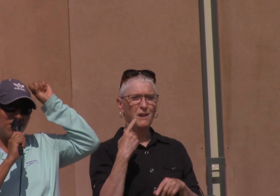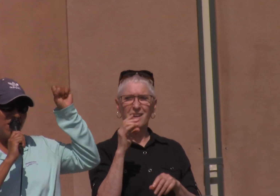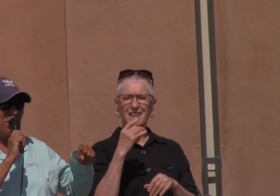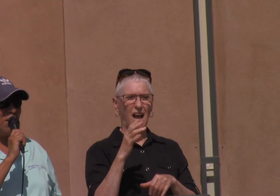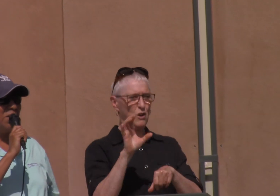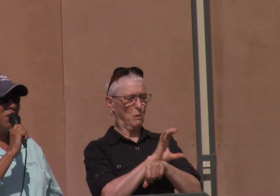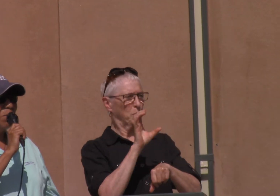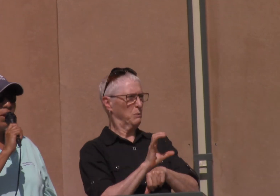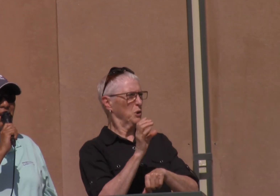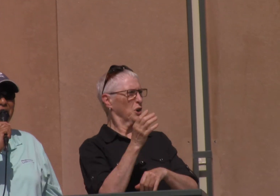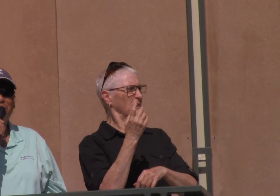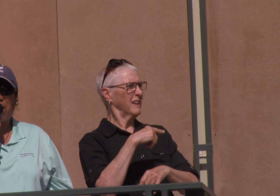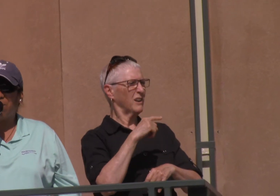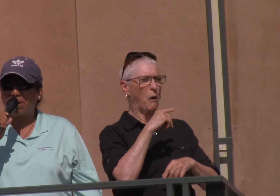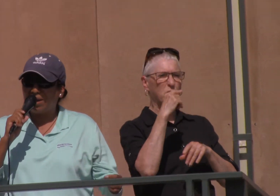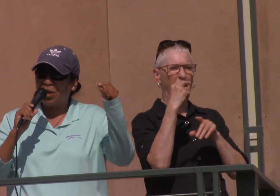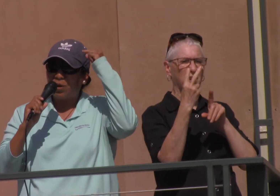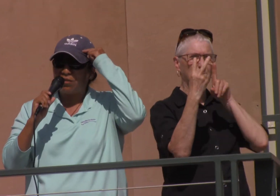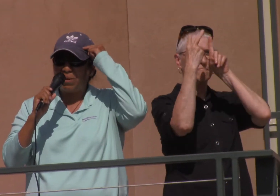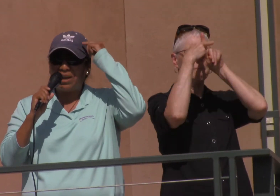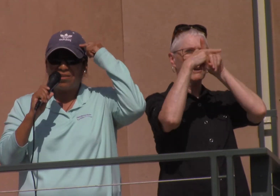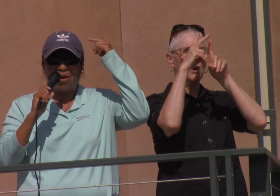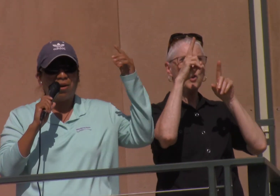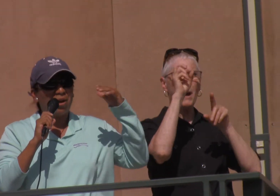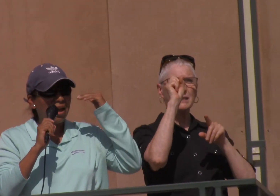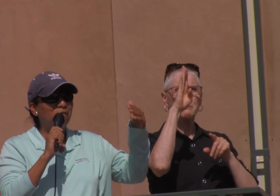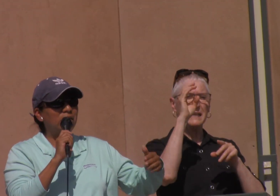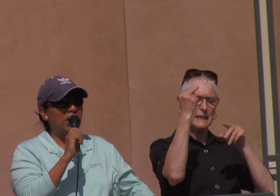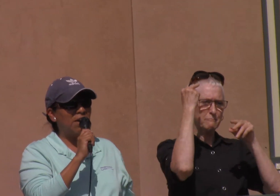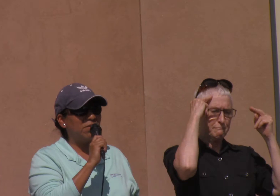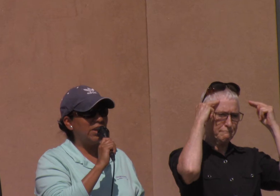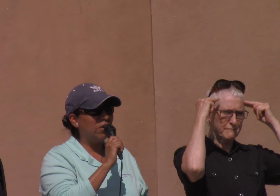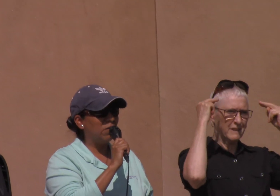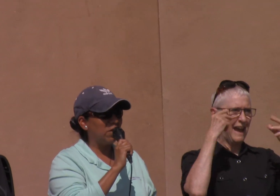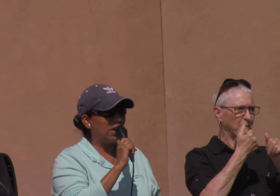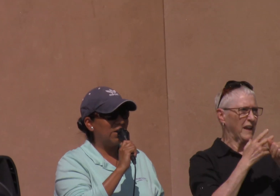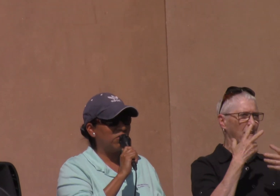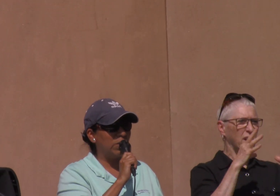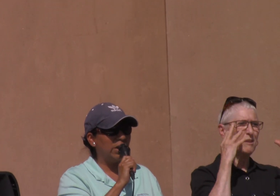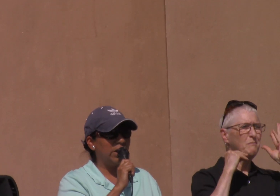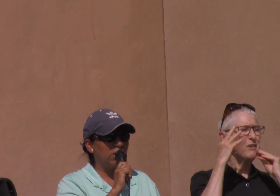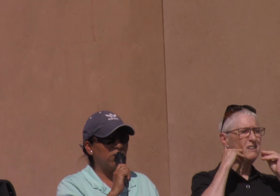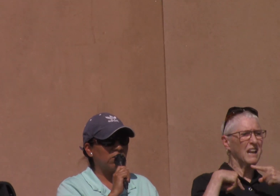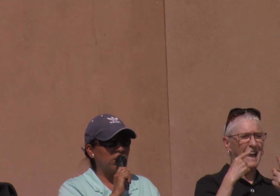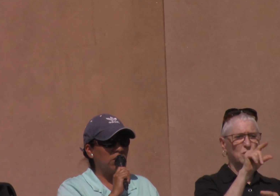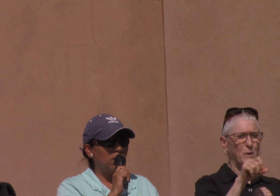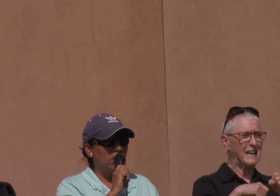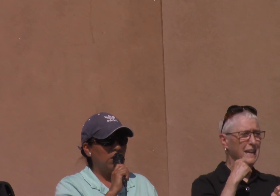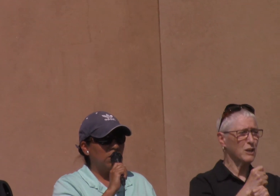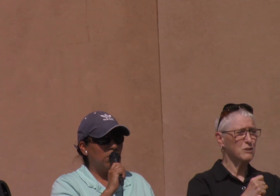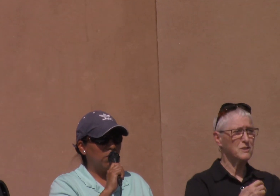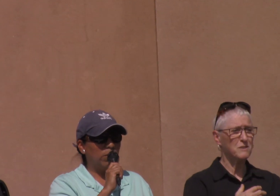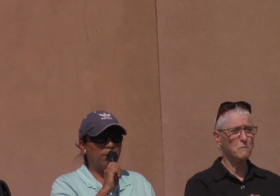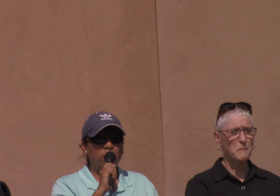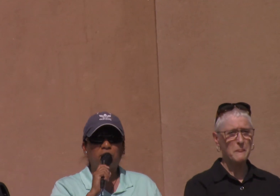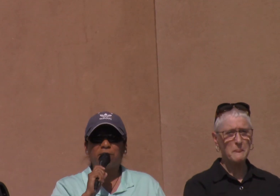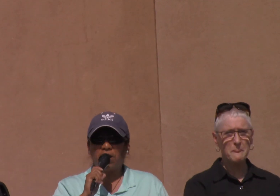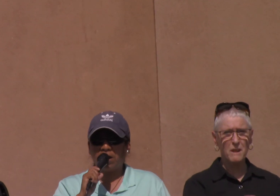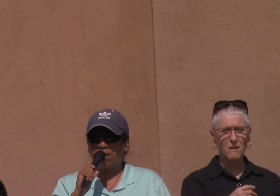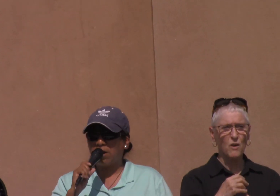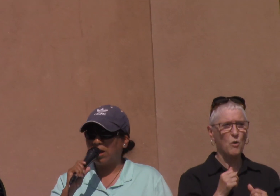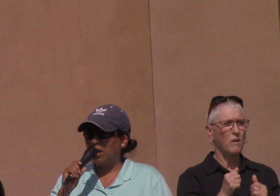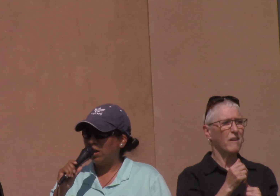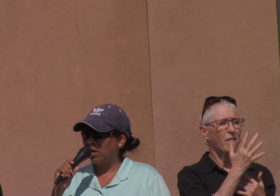right? Plug in a USB to everything I've seen over the last 20 years with